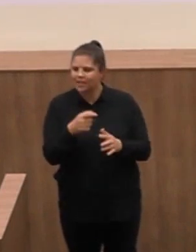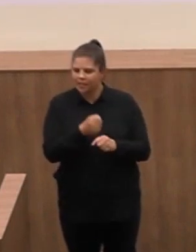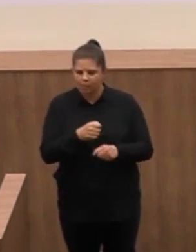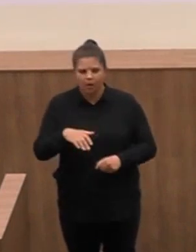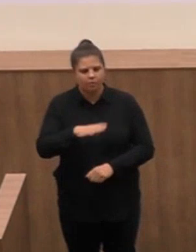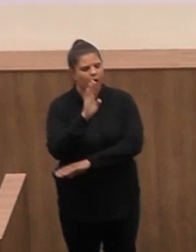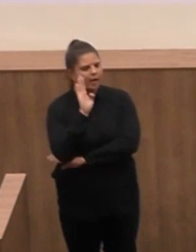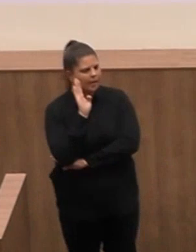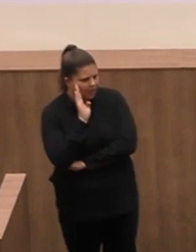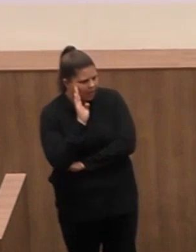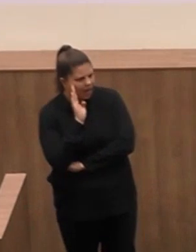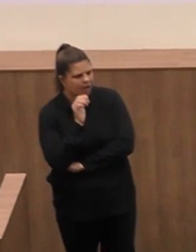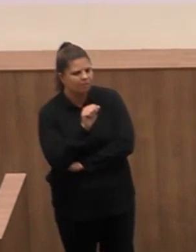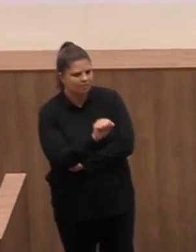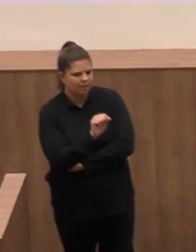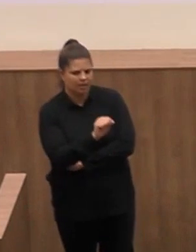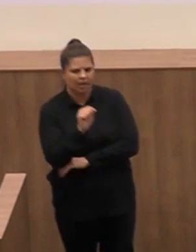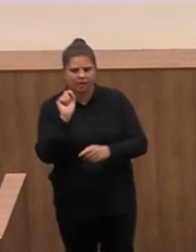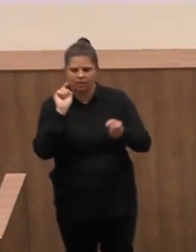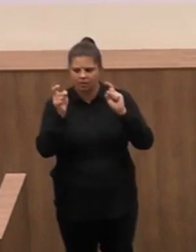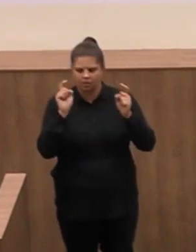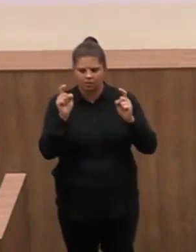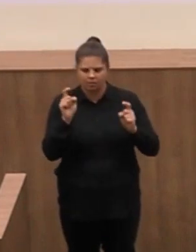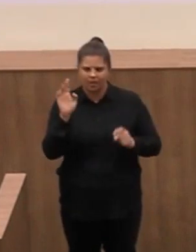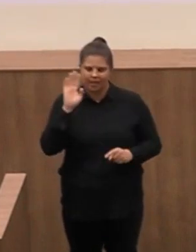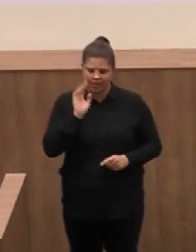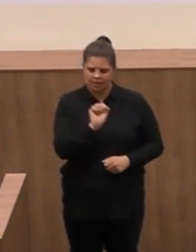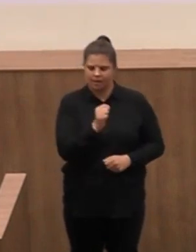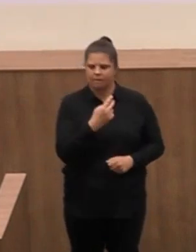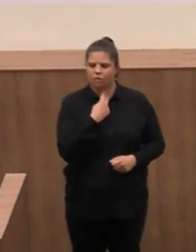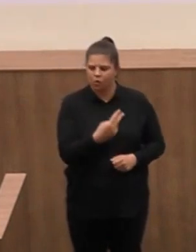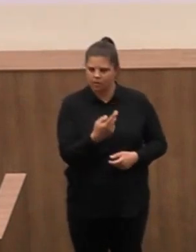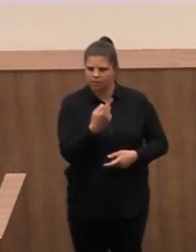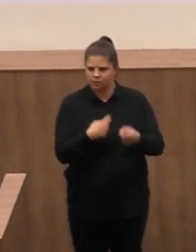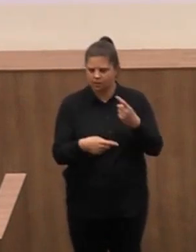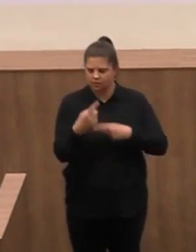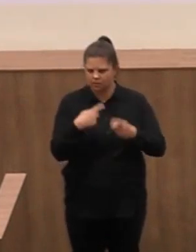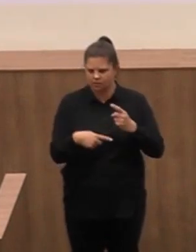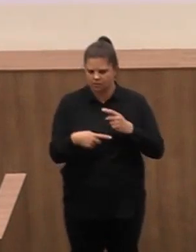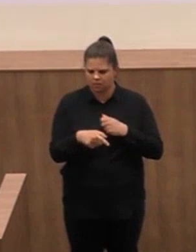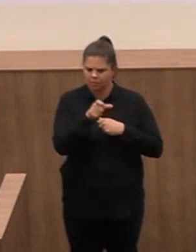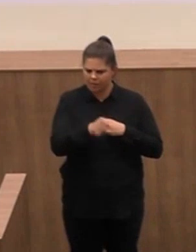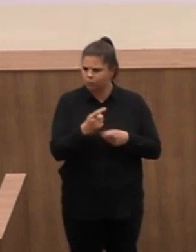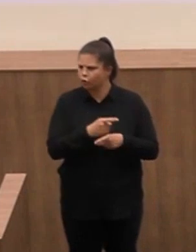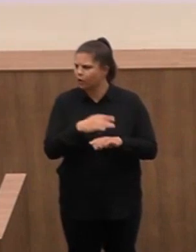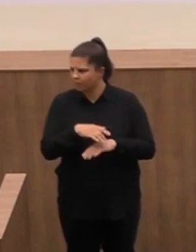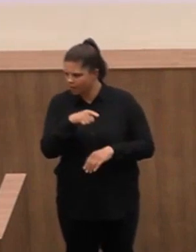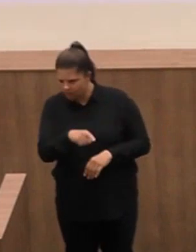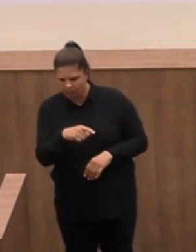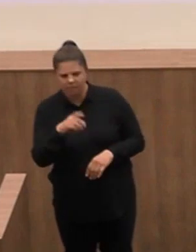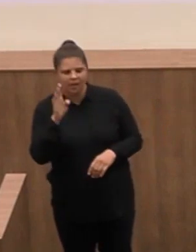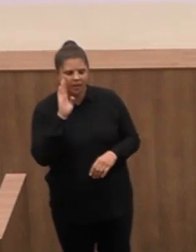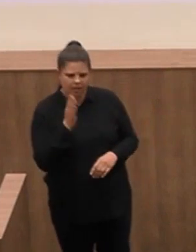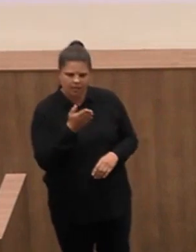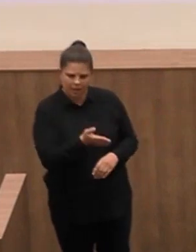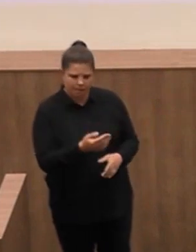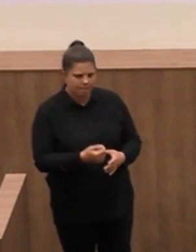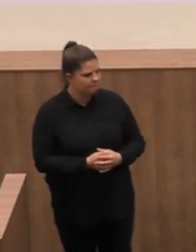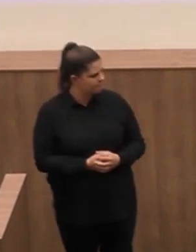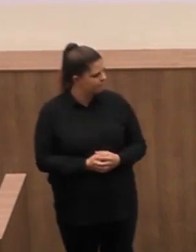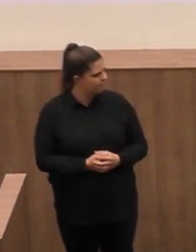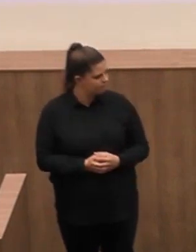just hearing the voice of the patient and the person that we're talking about, that we're trying to provide this best care to.